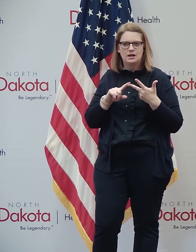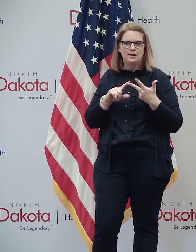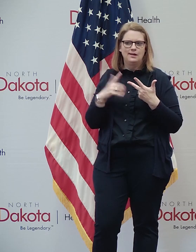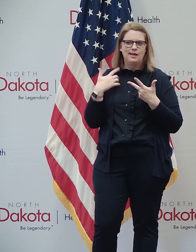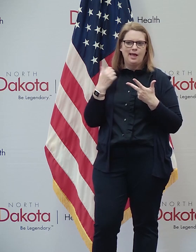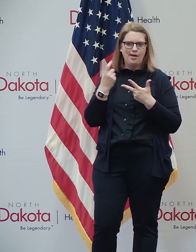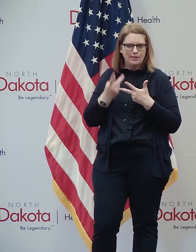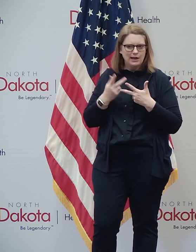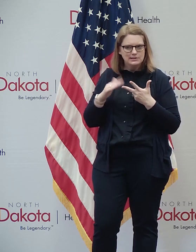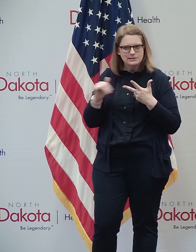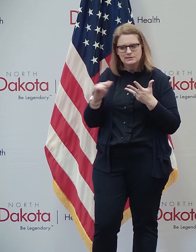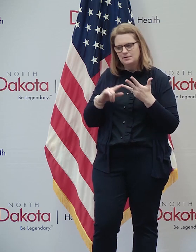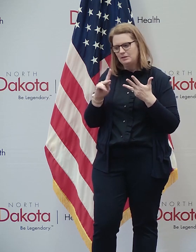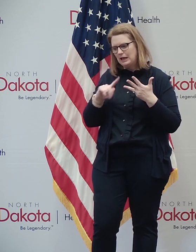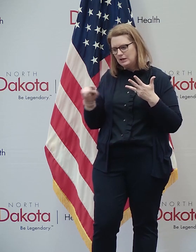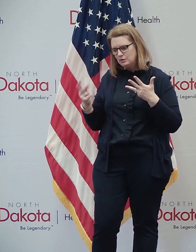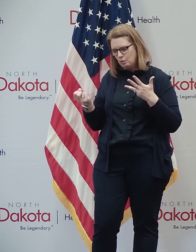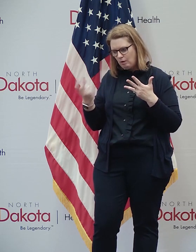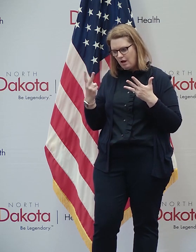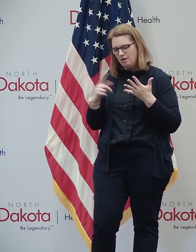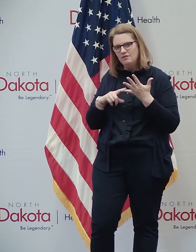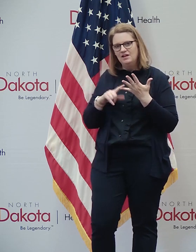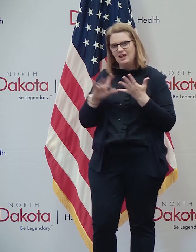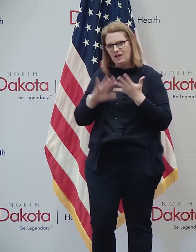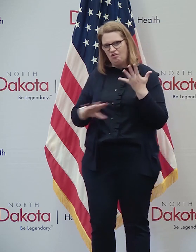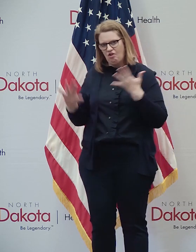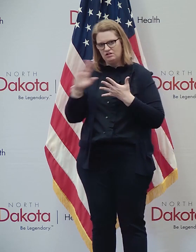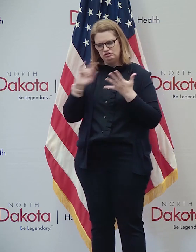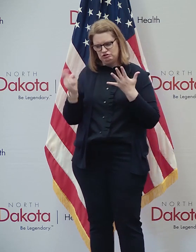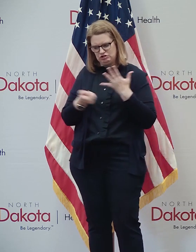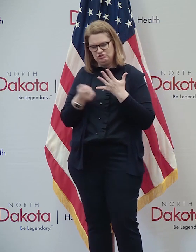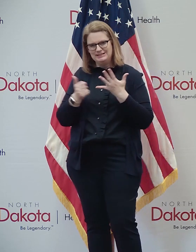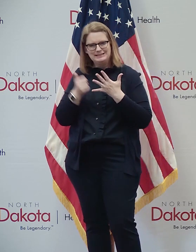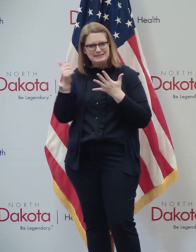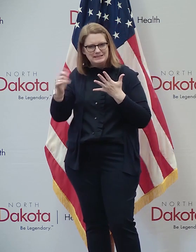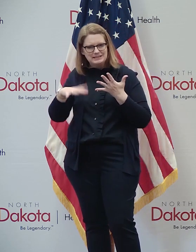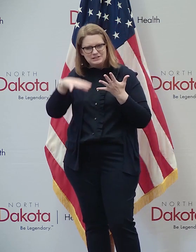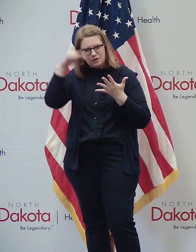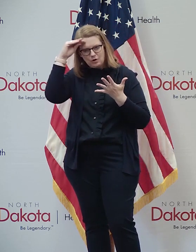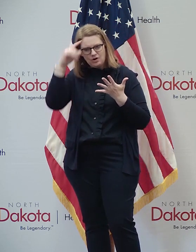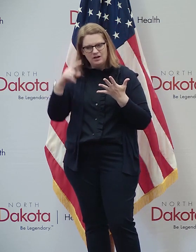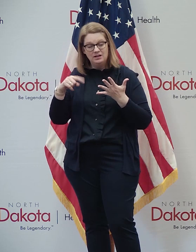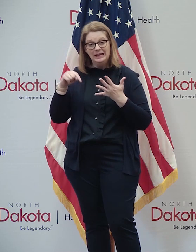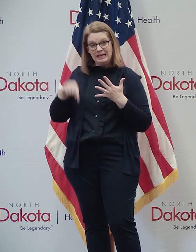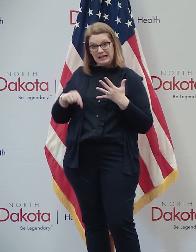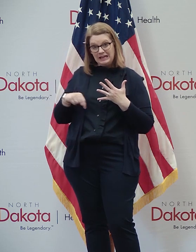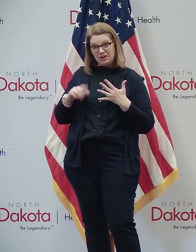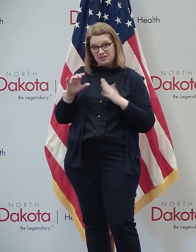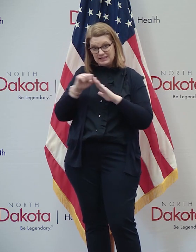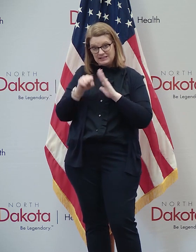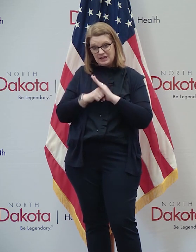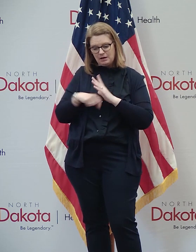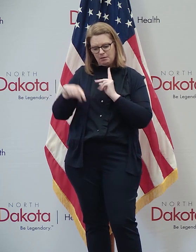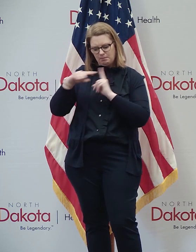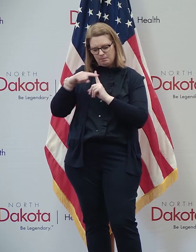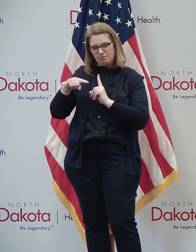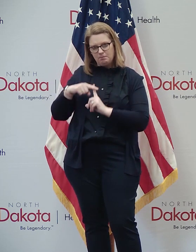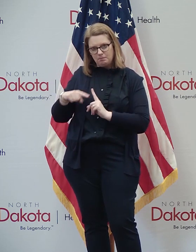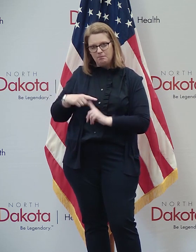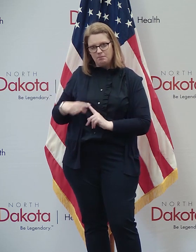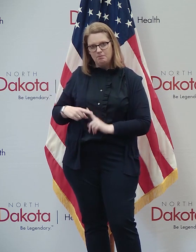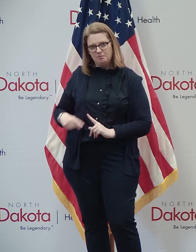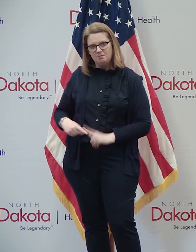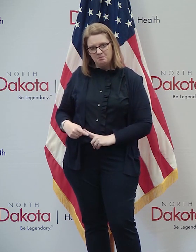say in terms of how the state's handling the virus, we get a very strong report card, as we've talked about every day here, whether it's the amount of testing we're